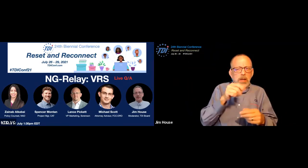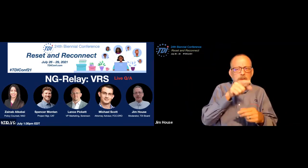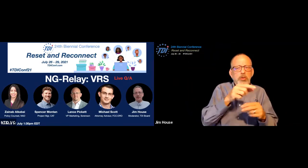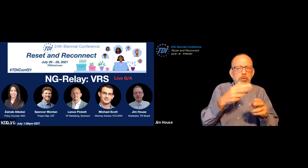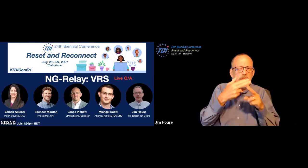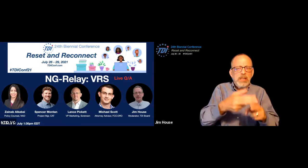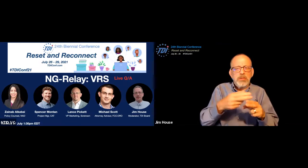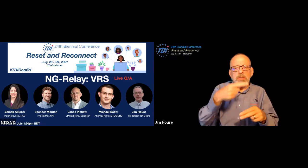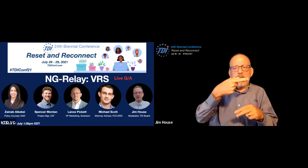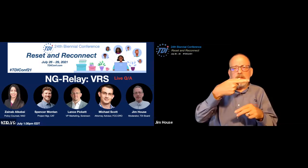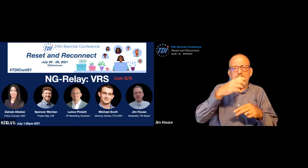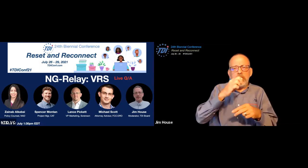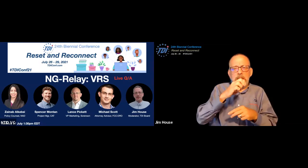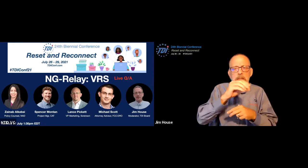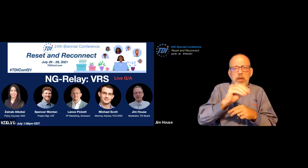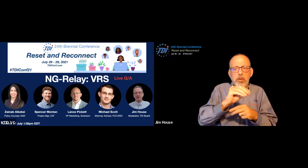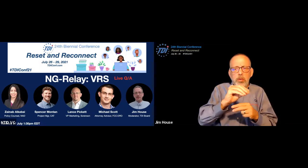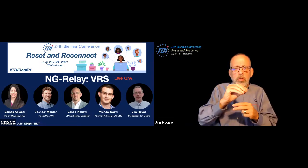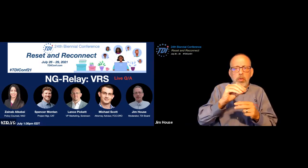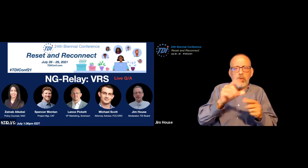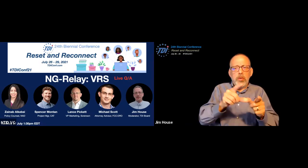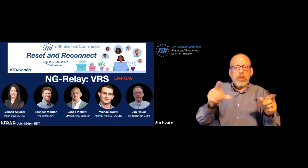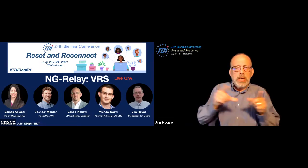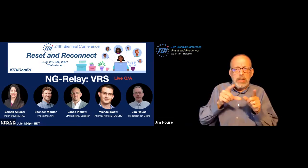use? Like some of you mentioned